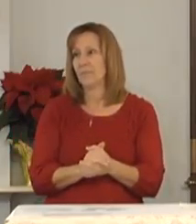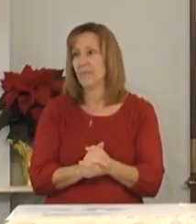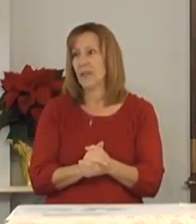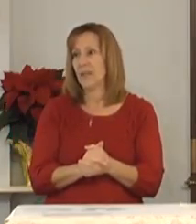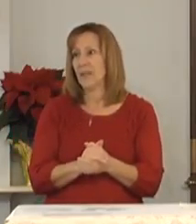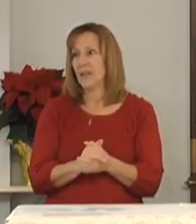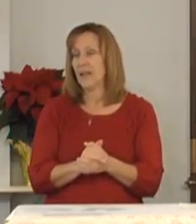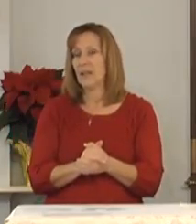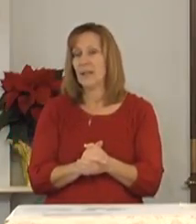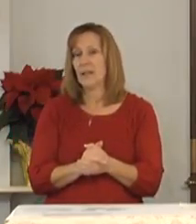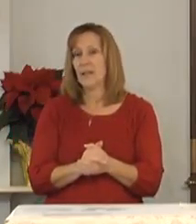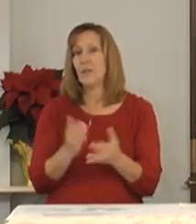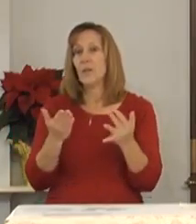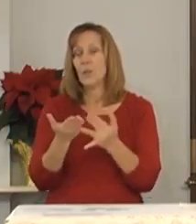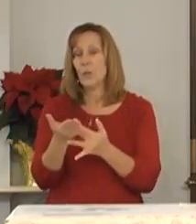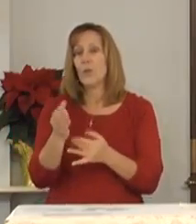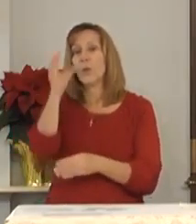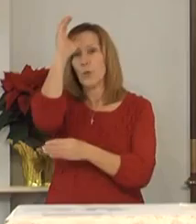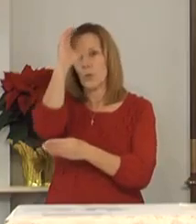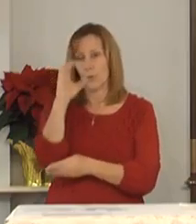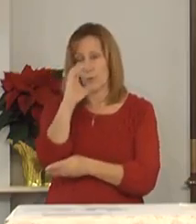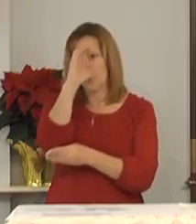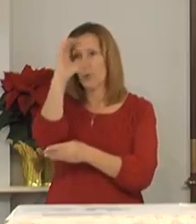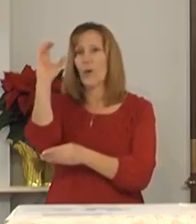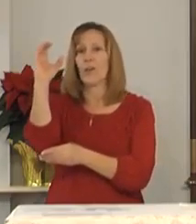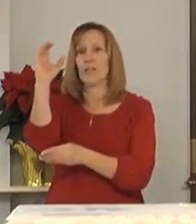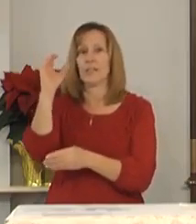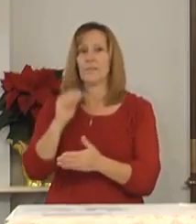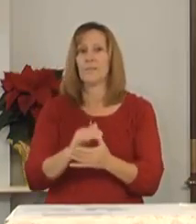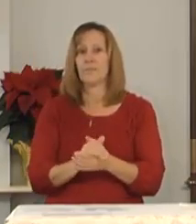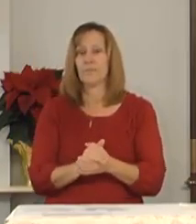and to do so through the cross.